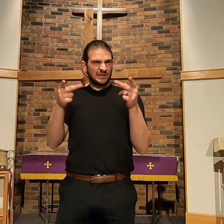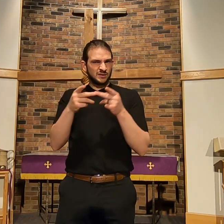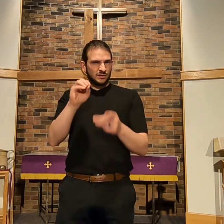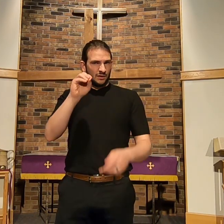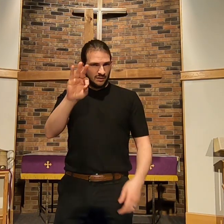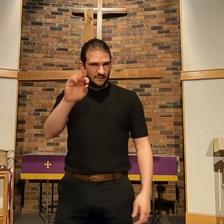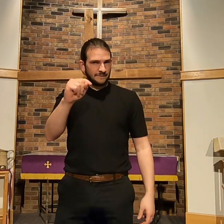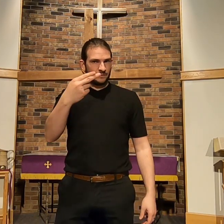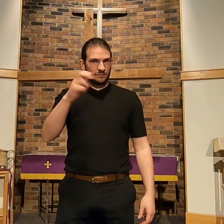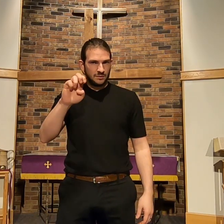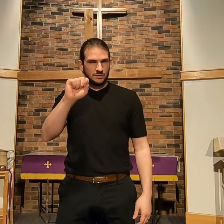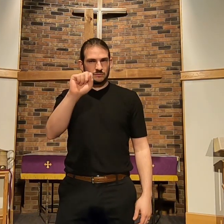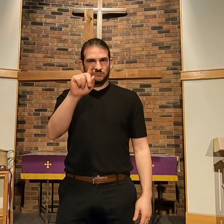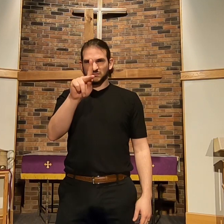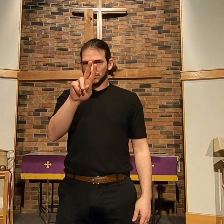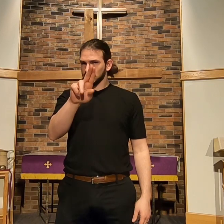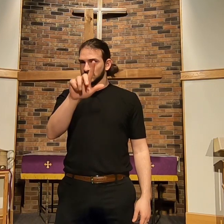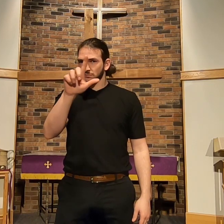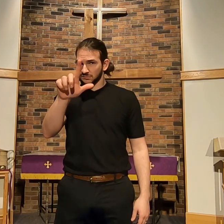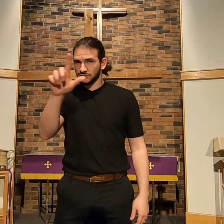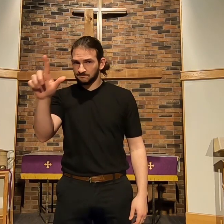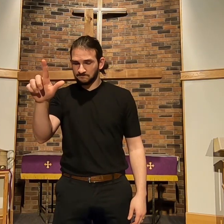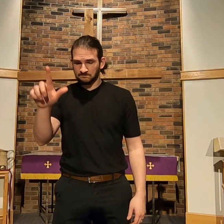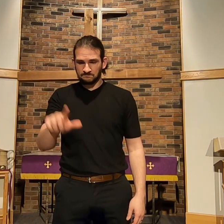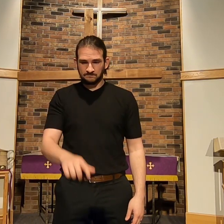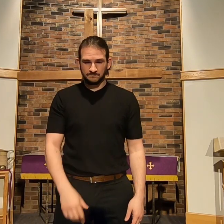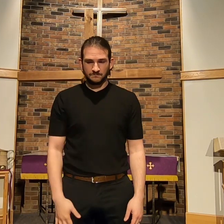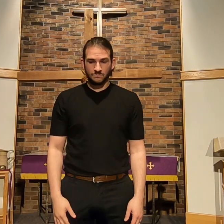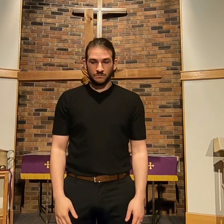which means place of a skull.